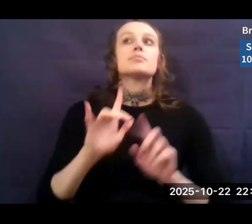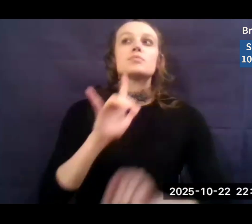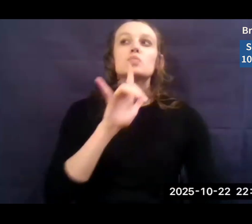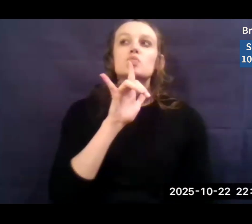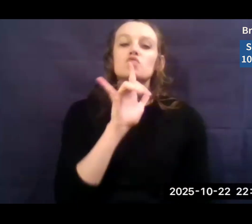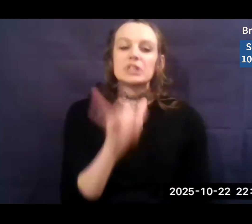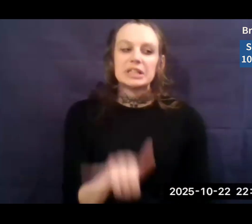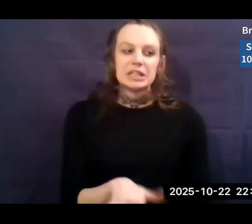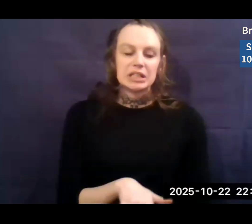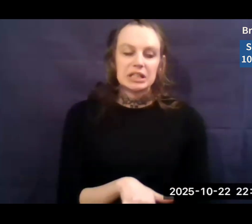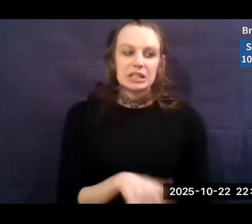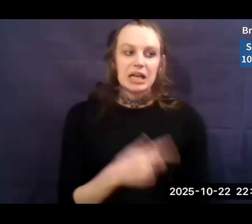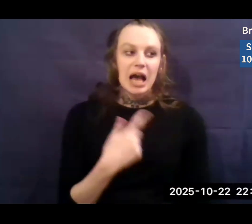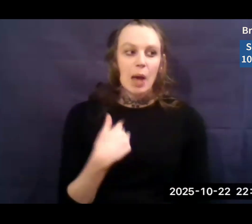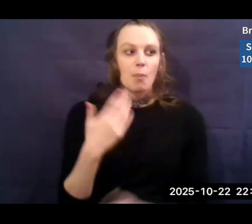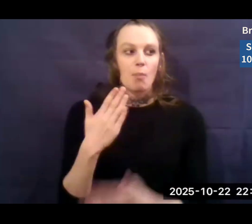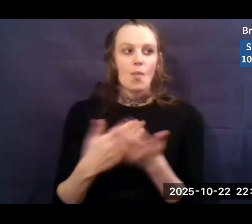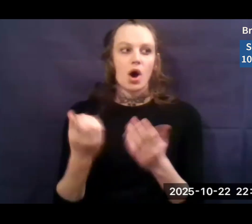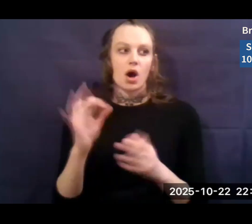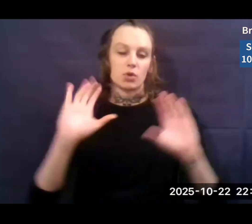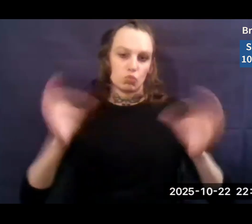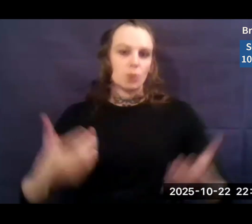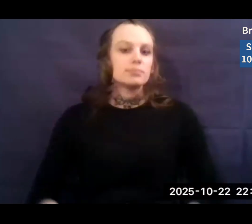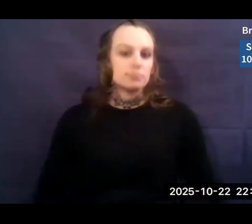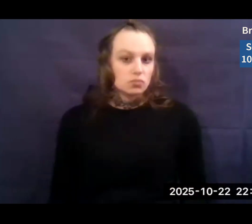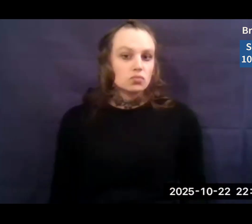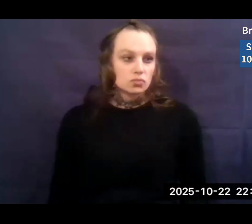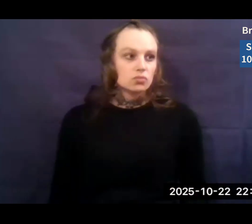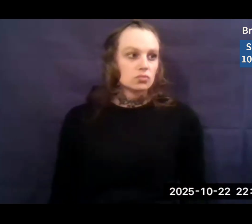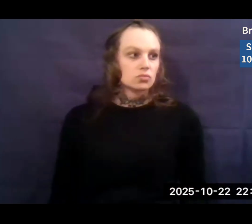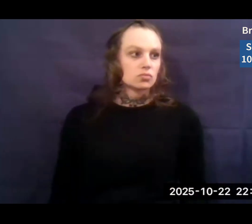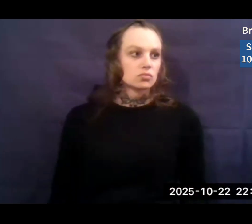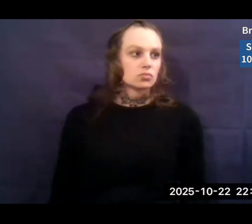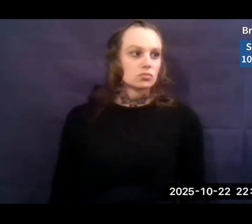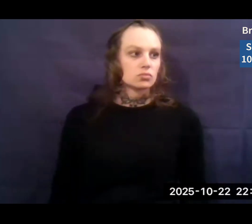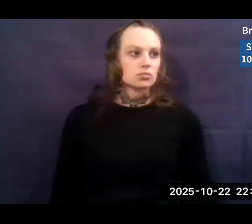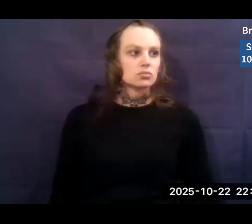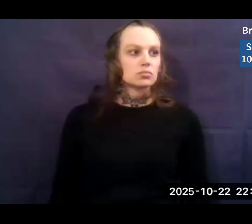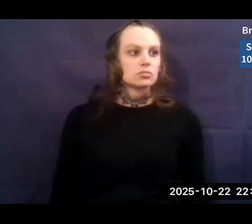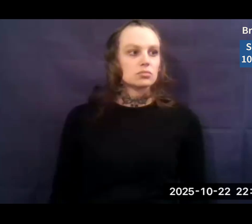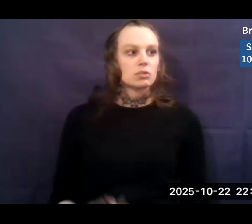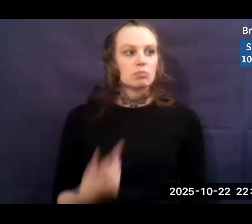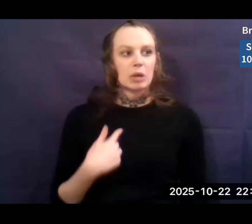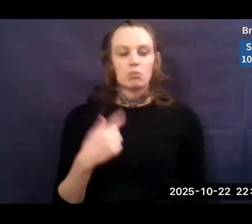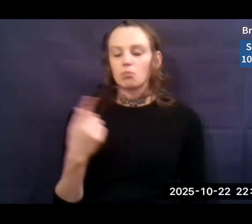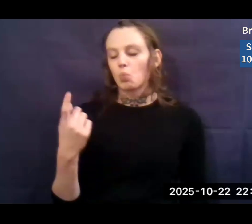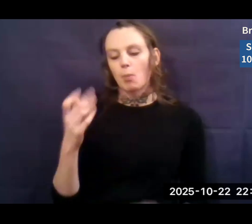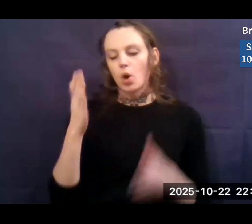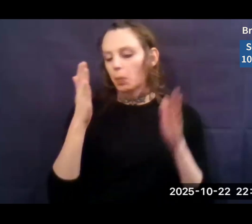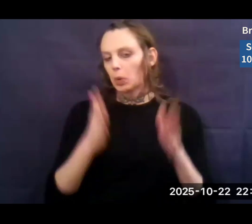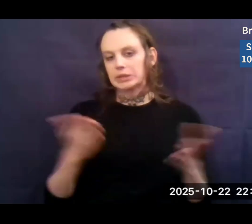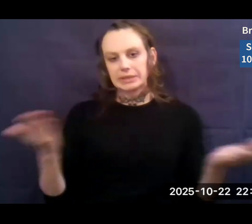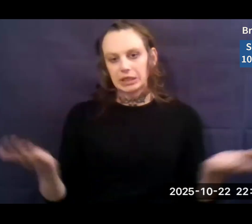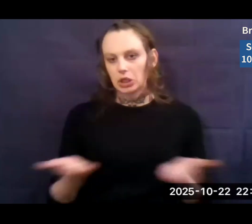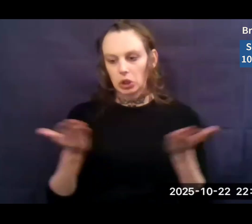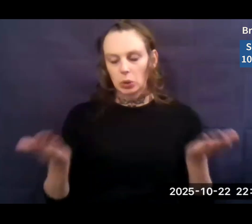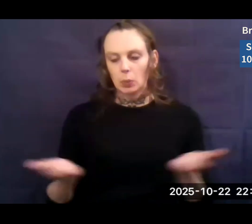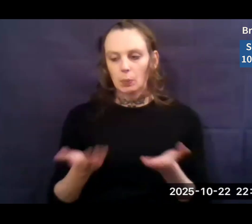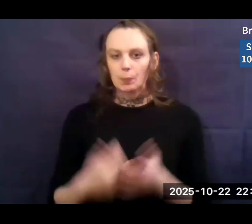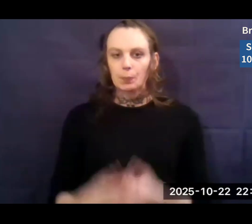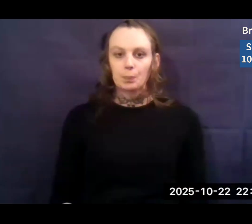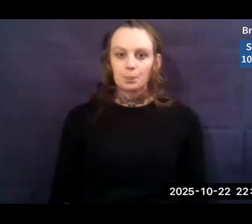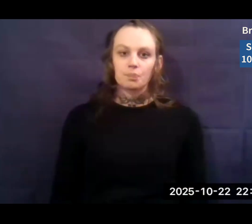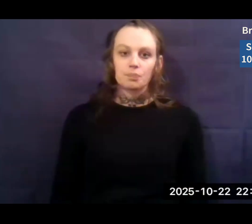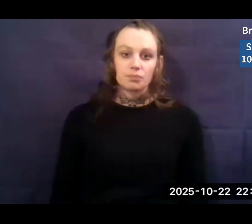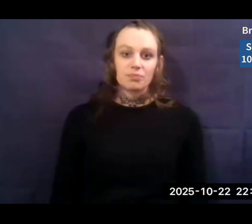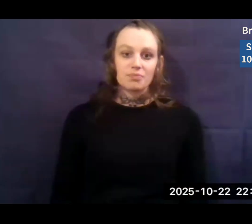am one of the group, and just another person. Um, and